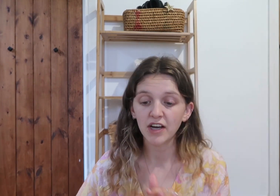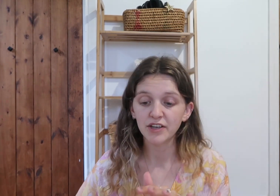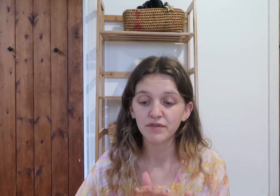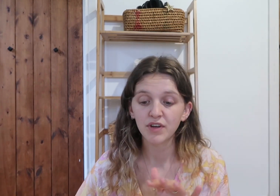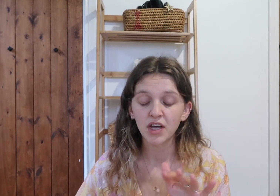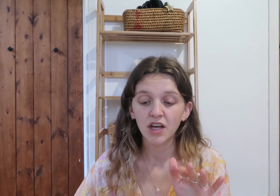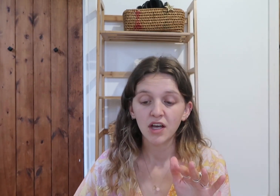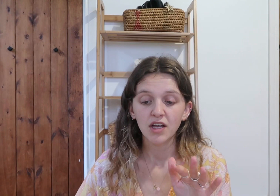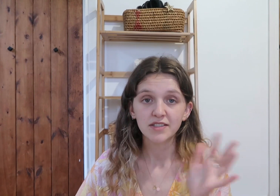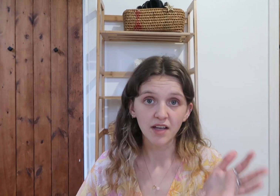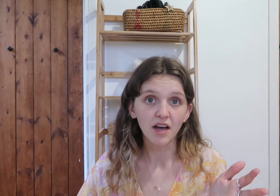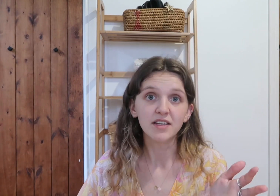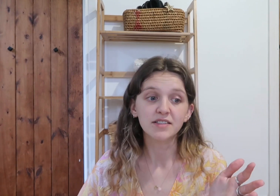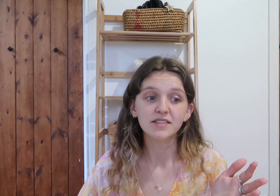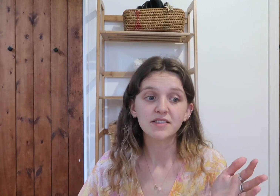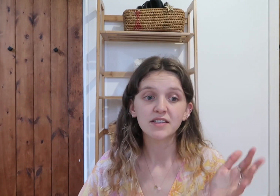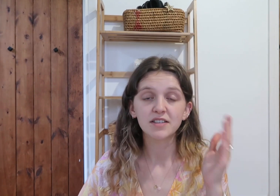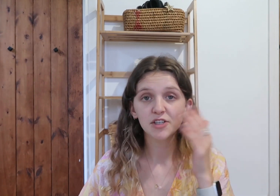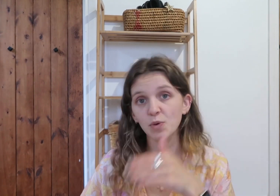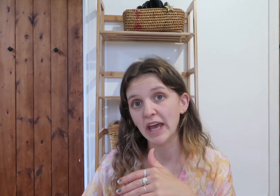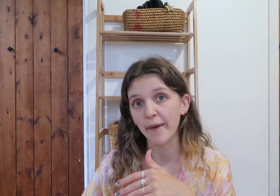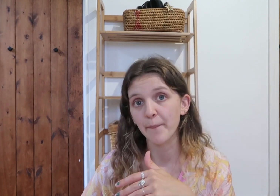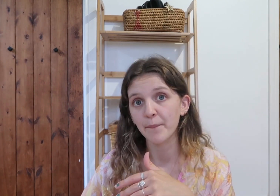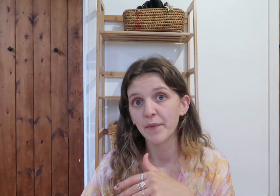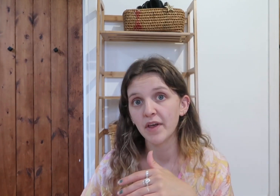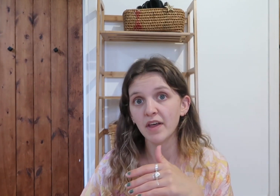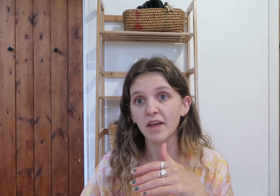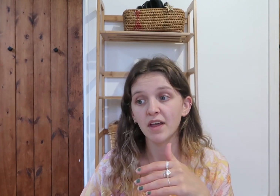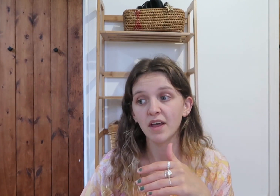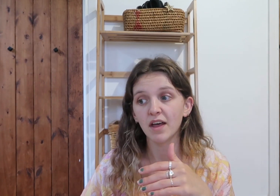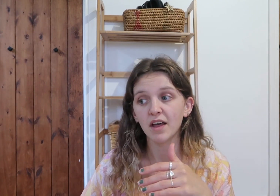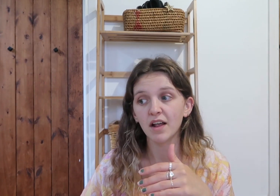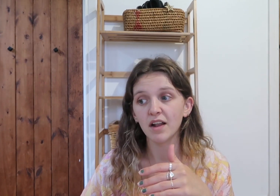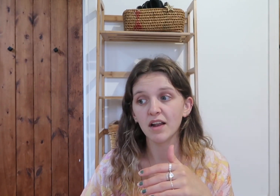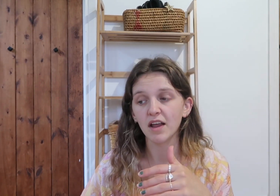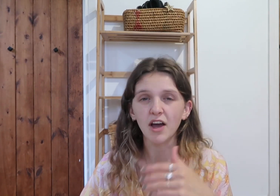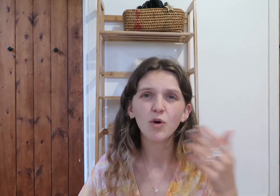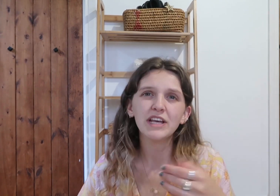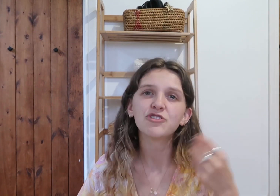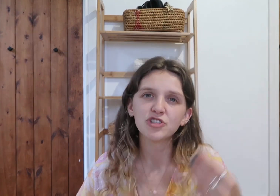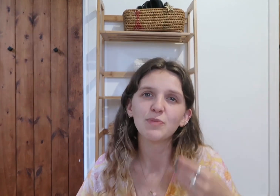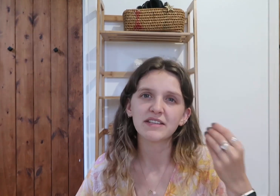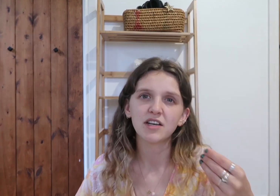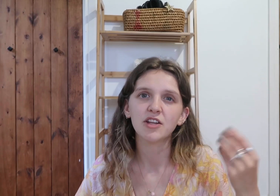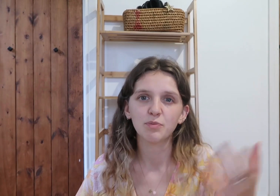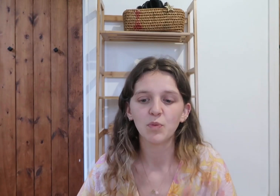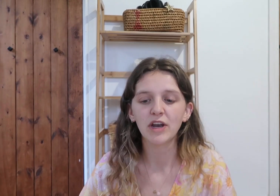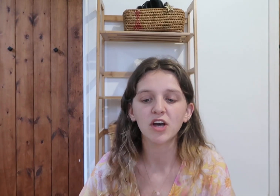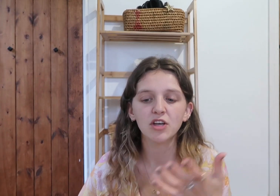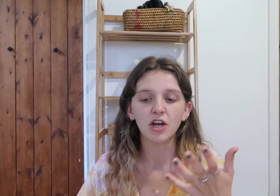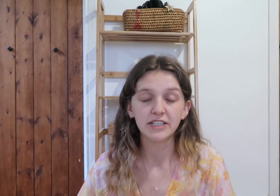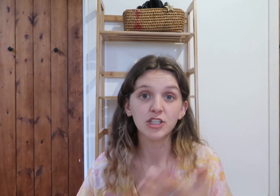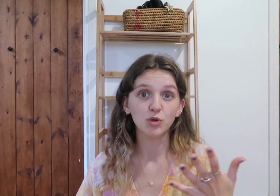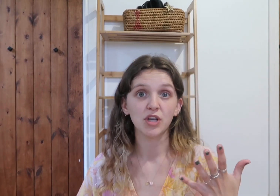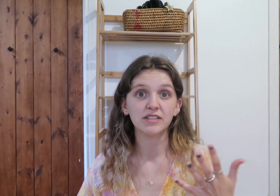5 signs to him. Like I'll introduce them as I learn them, but when I did no signs and